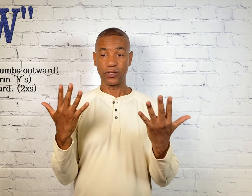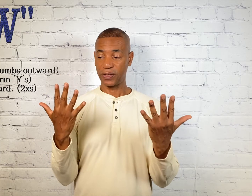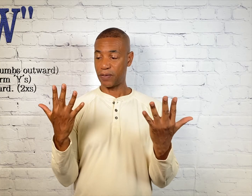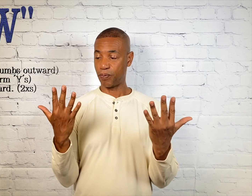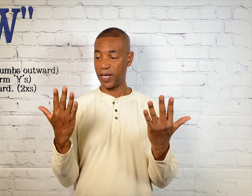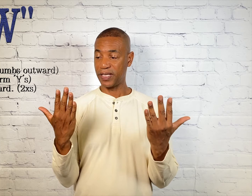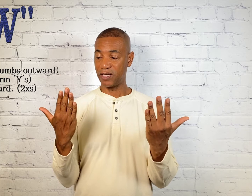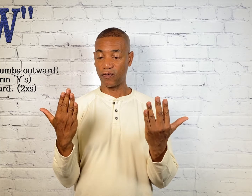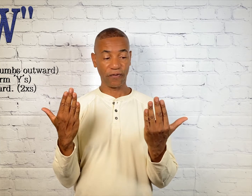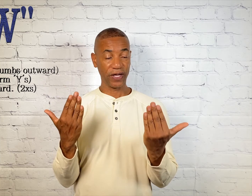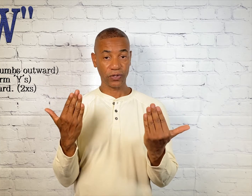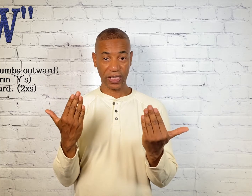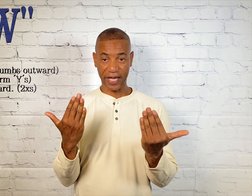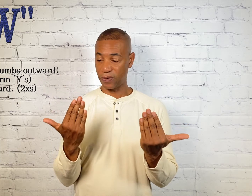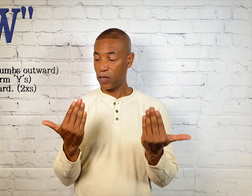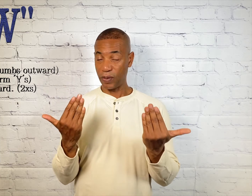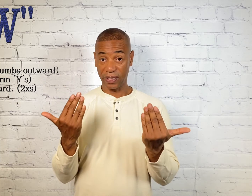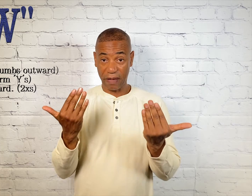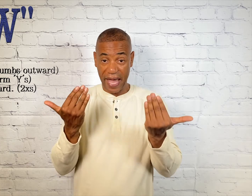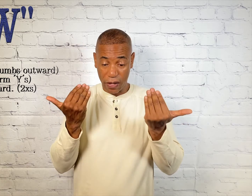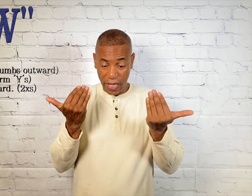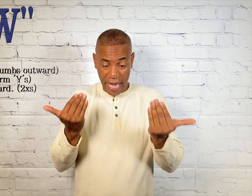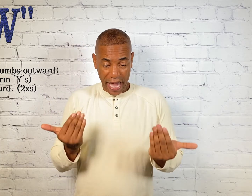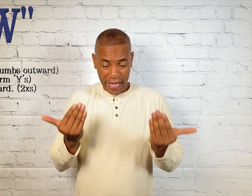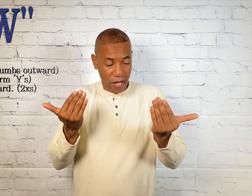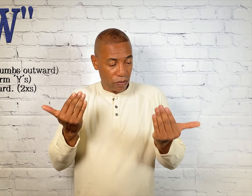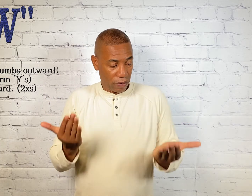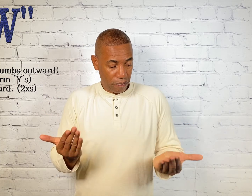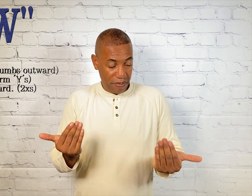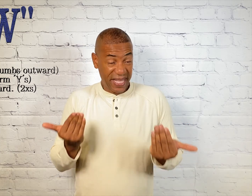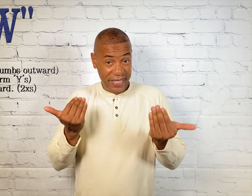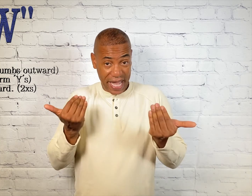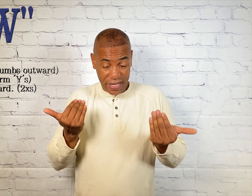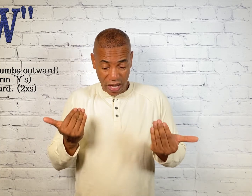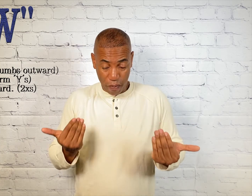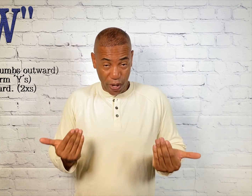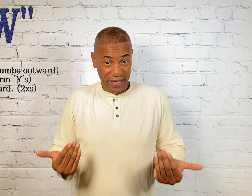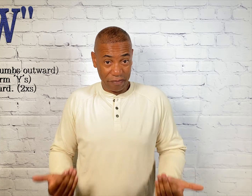I'll bring these 4 fingers together with the thumb out, and I'll bend at the hands and bring them down.